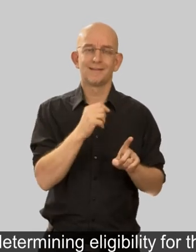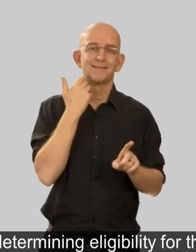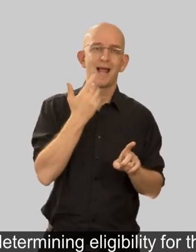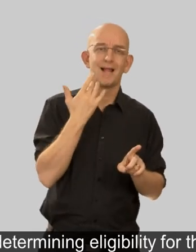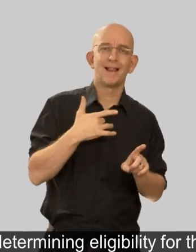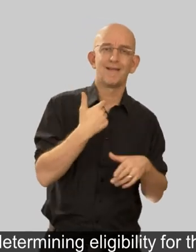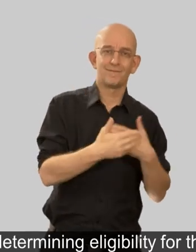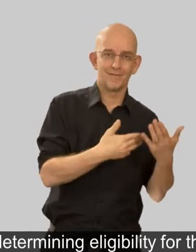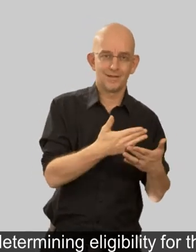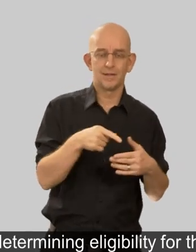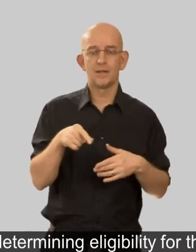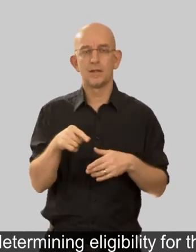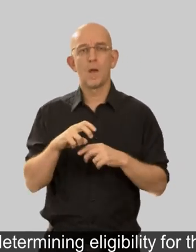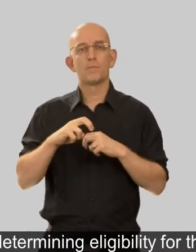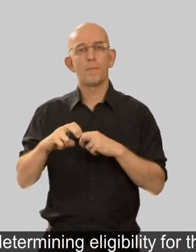of PIP